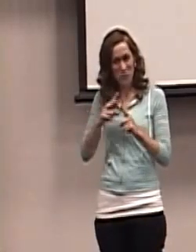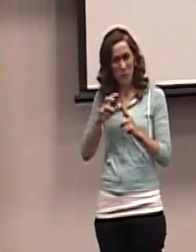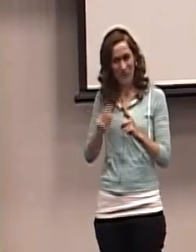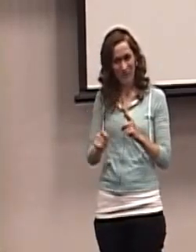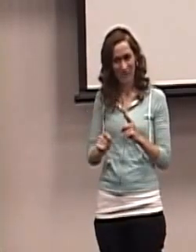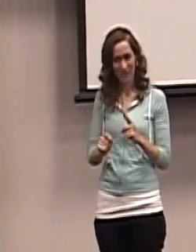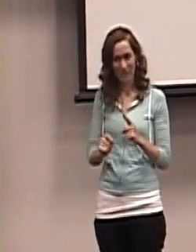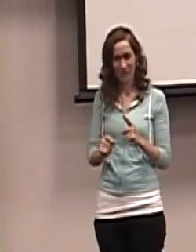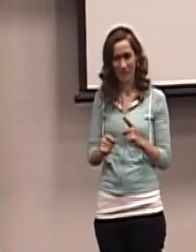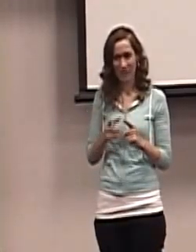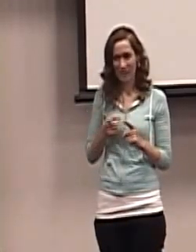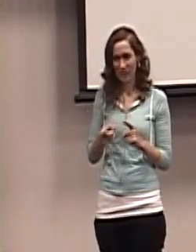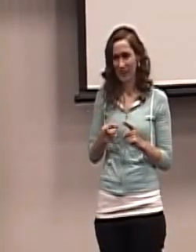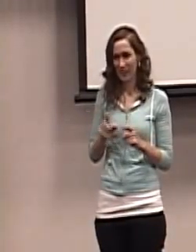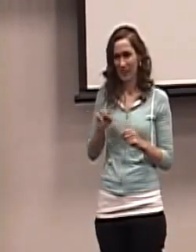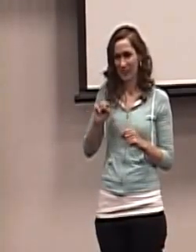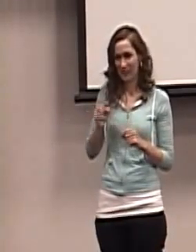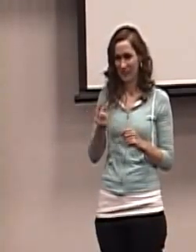he just got his